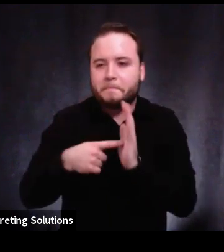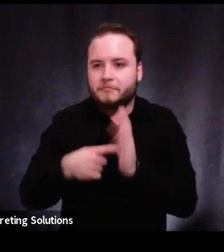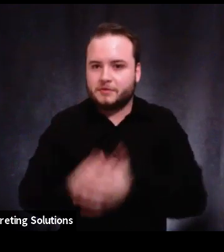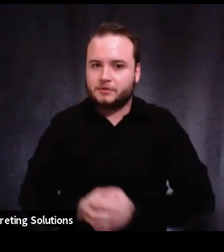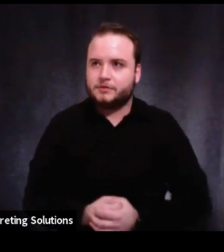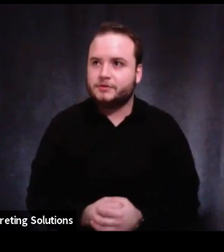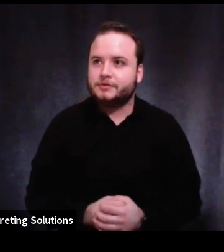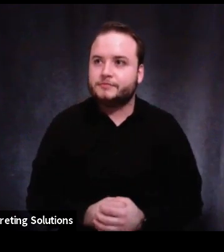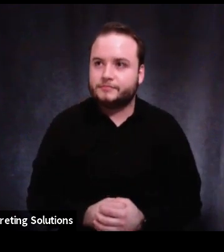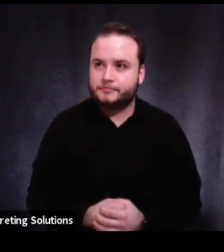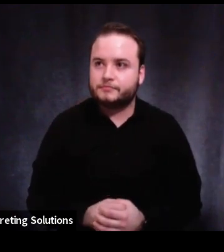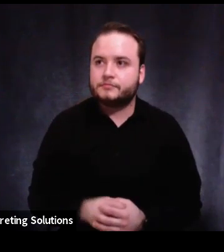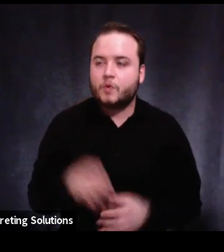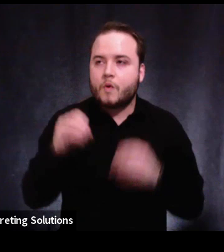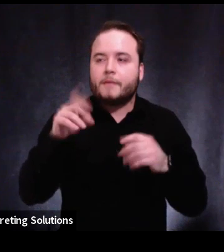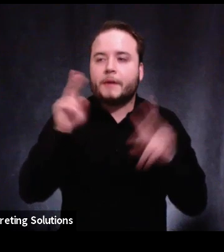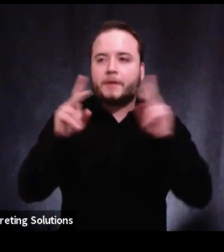Thank you.